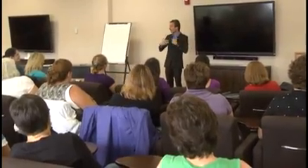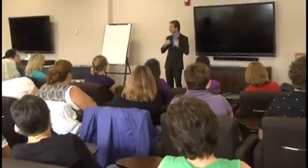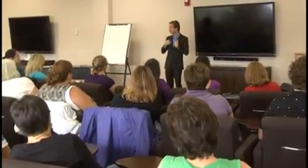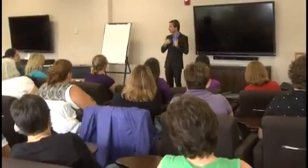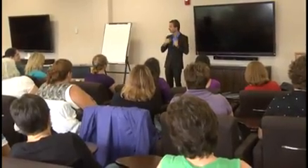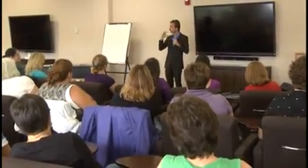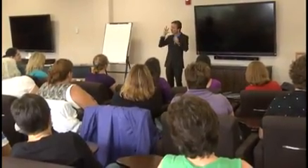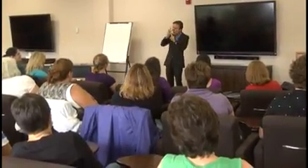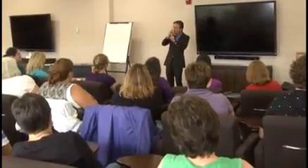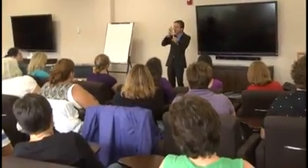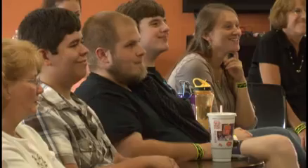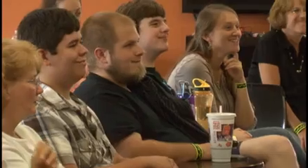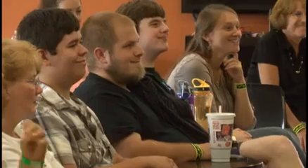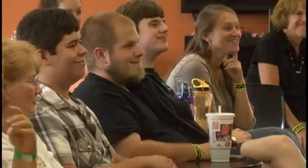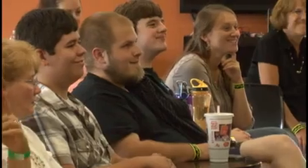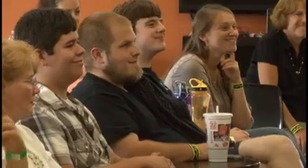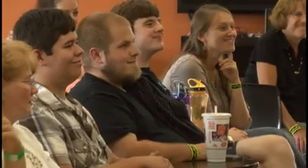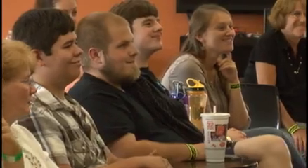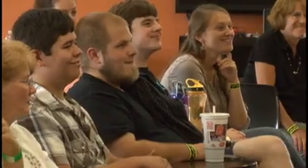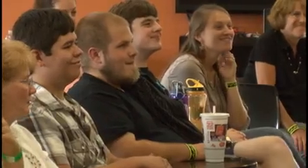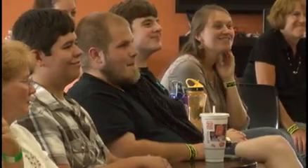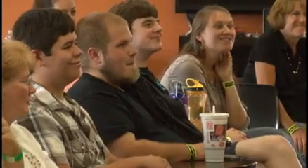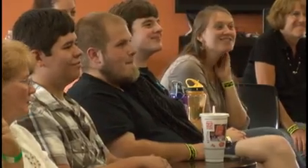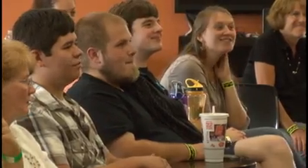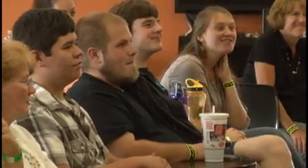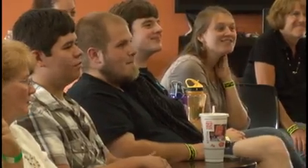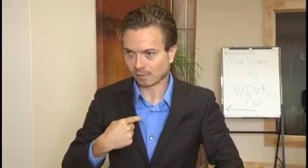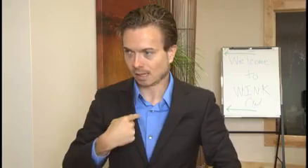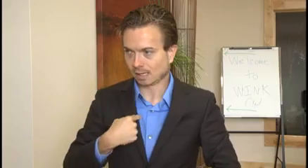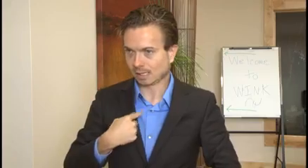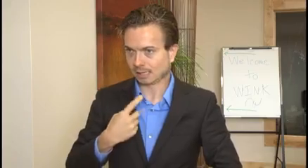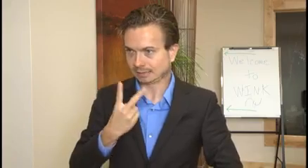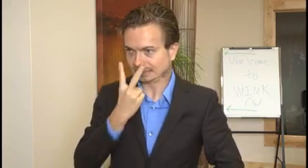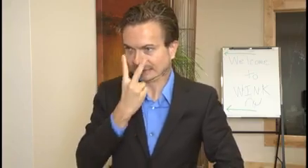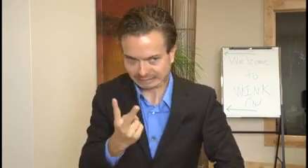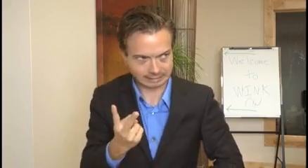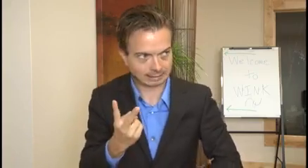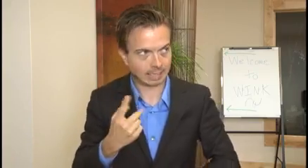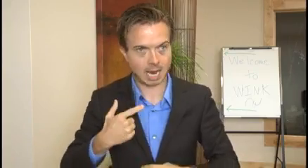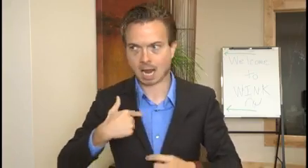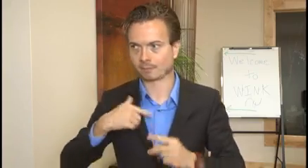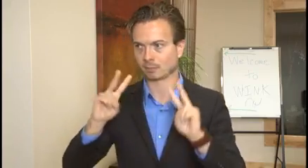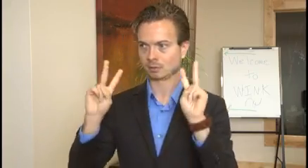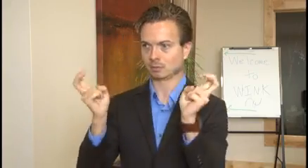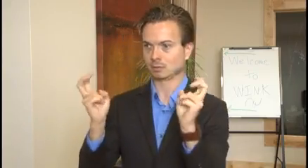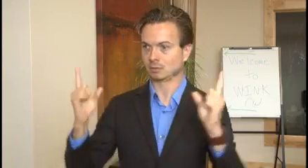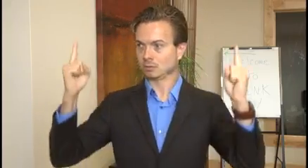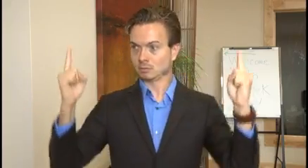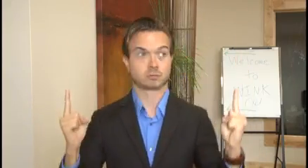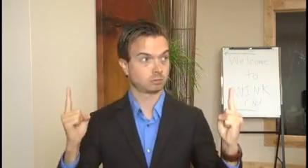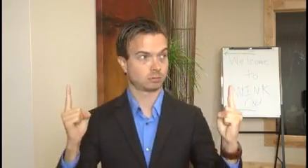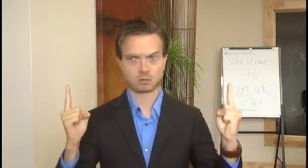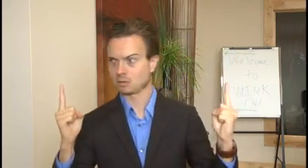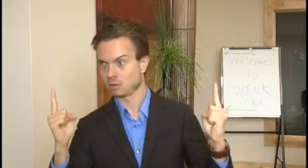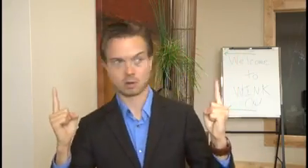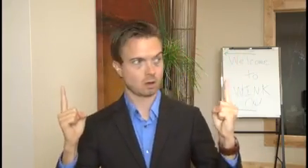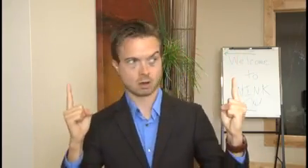travels across the United States advocating for the deaf community. Being involved in this community, growing up in this community, I can see